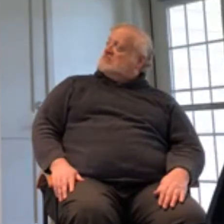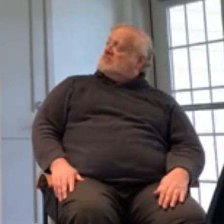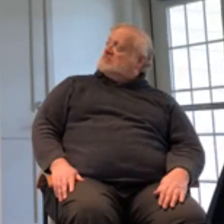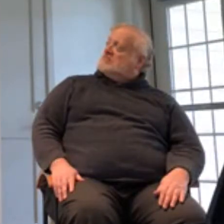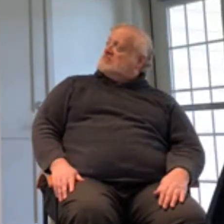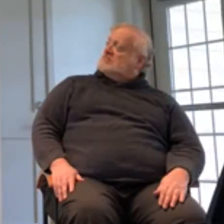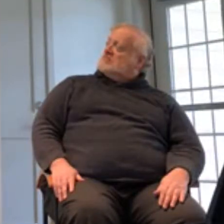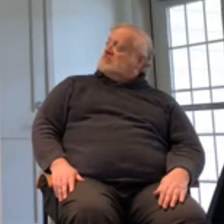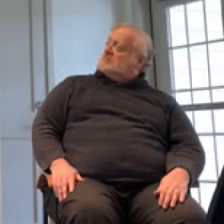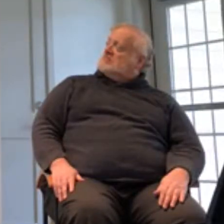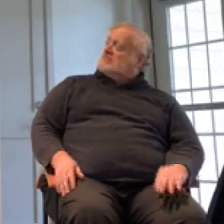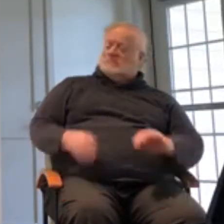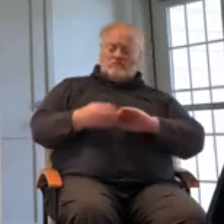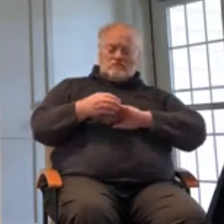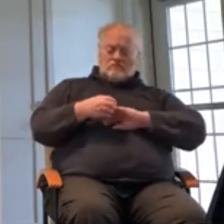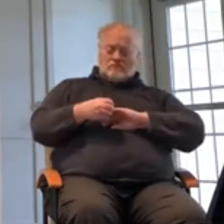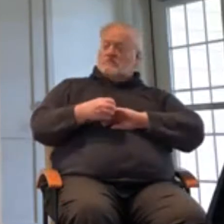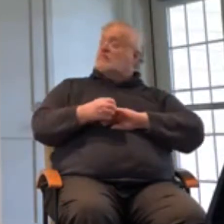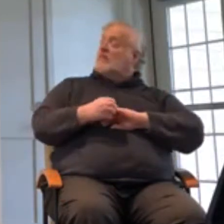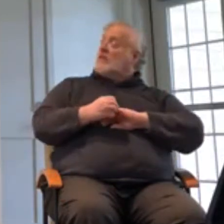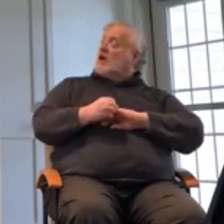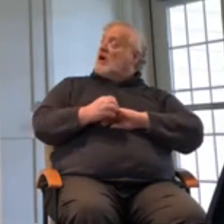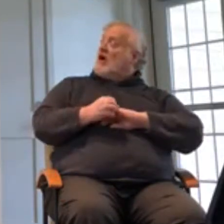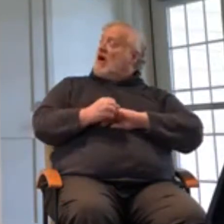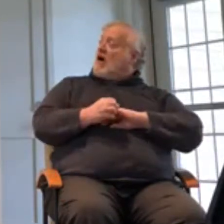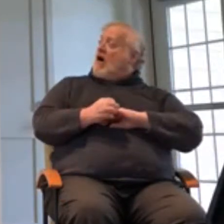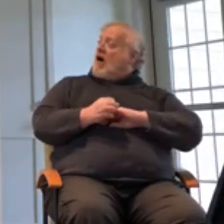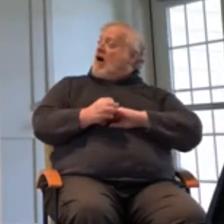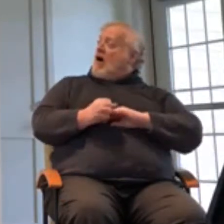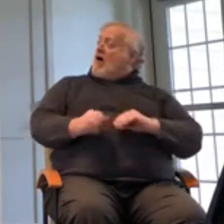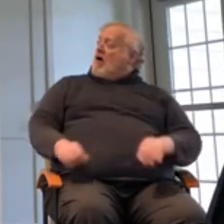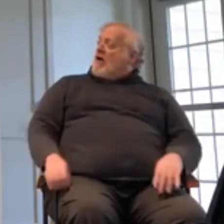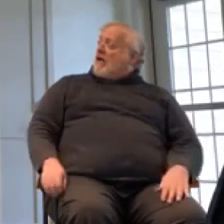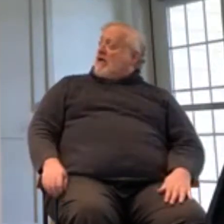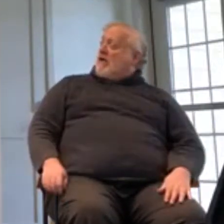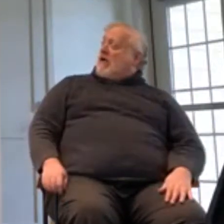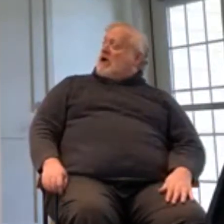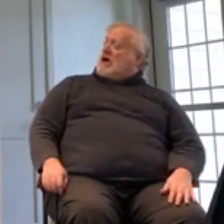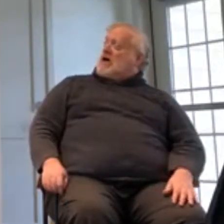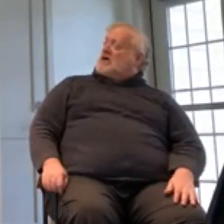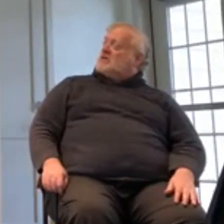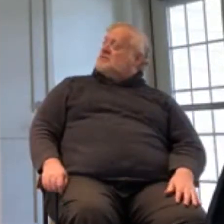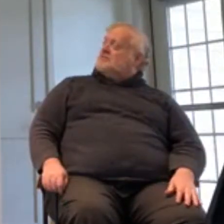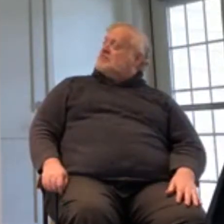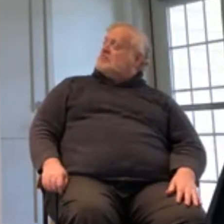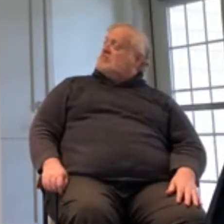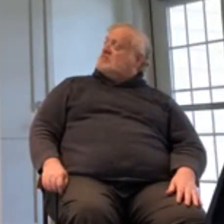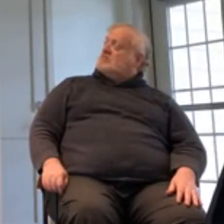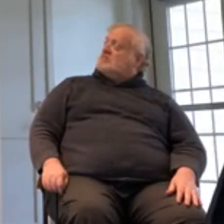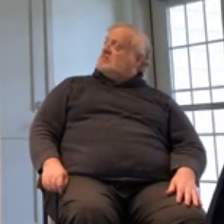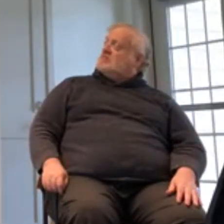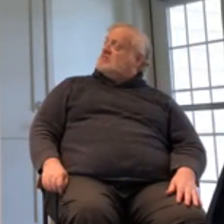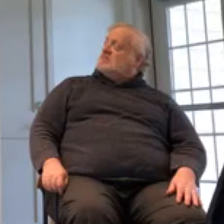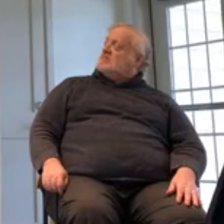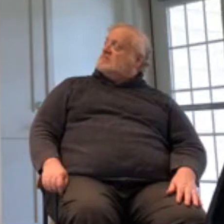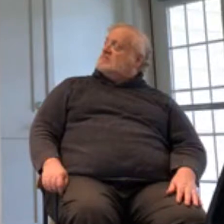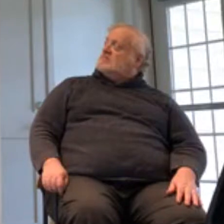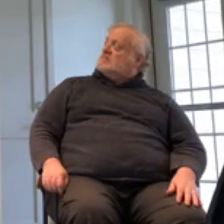verse 27, my sheep hear my voice, and I know them, and they follow